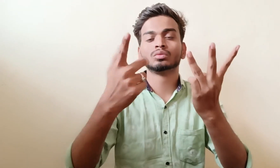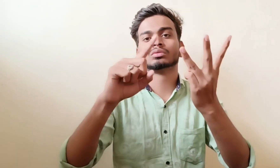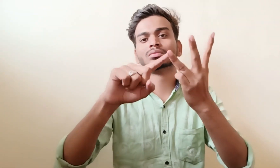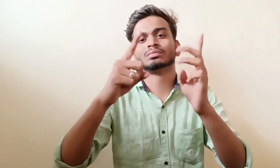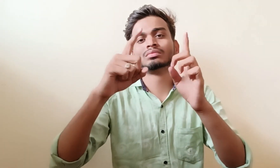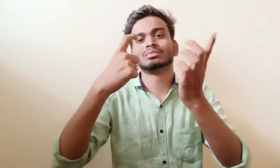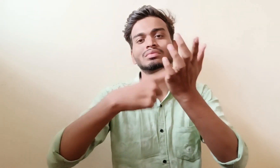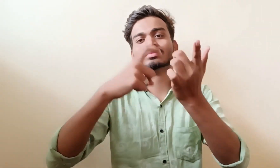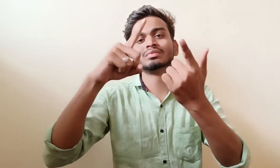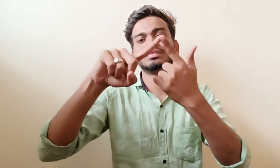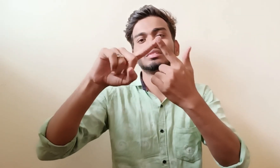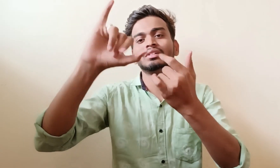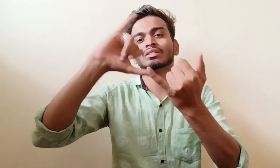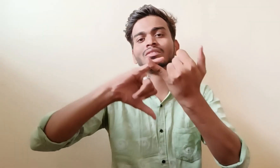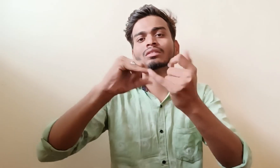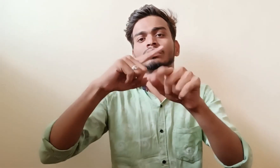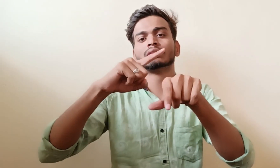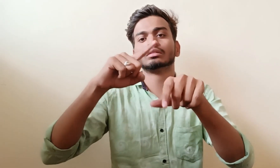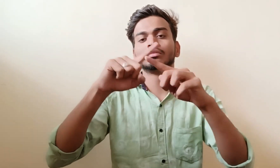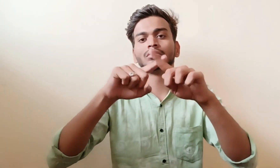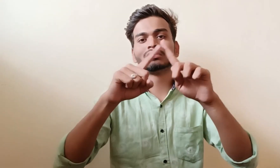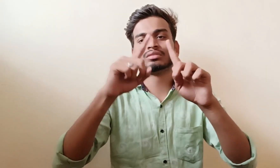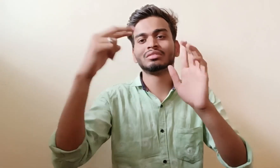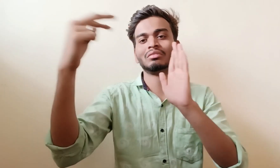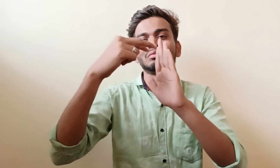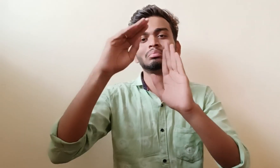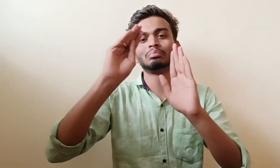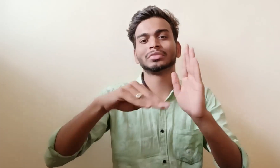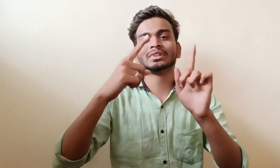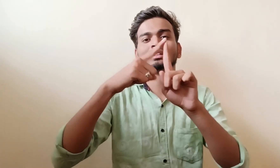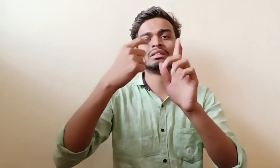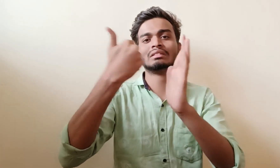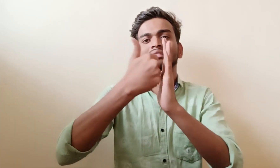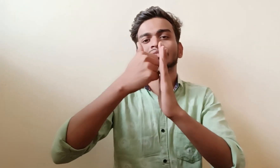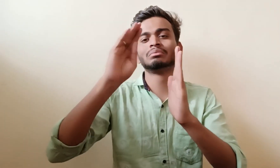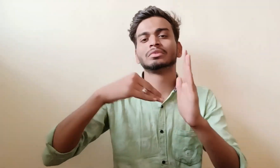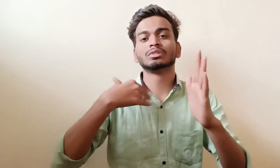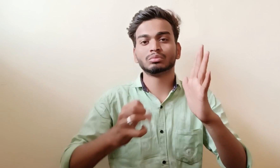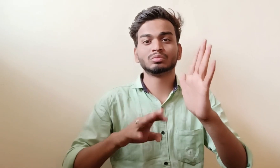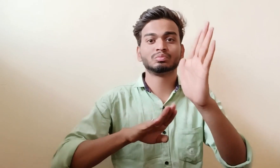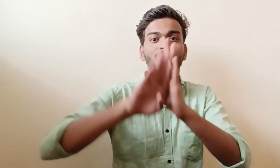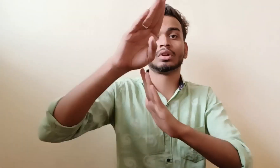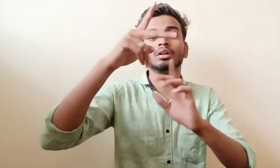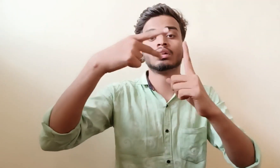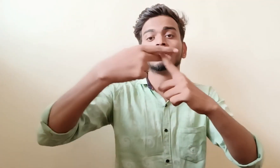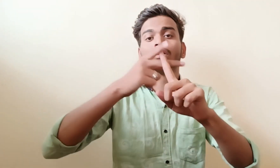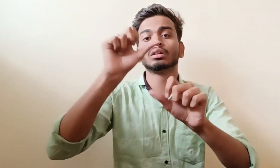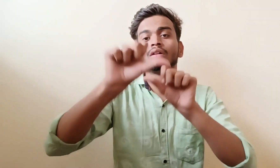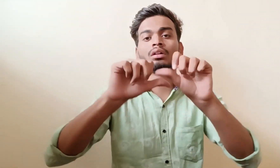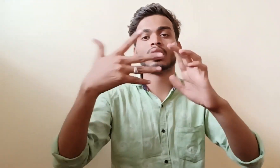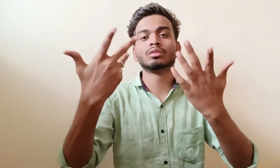solve fast views and you see how to setting solve after view fast